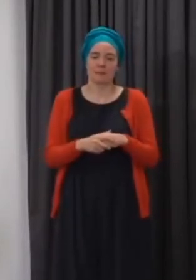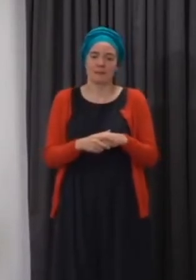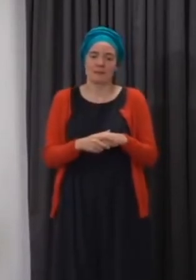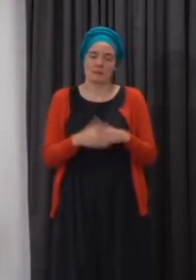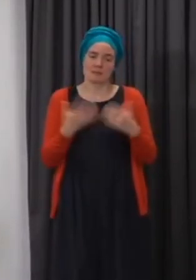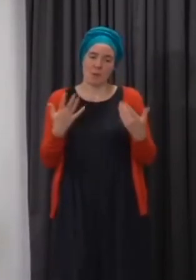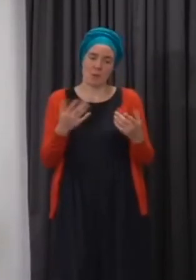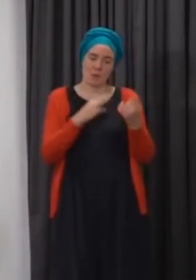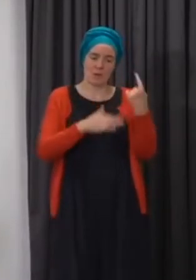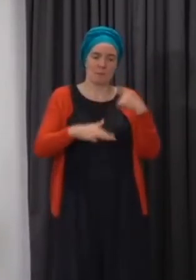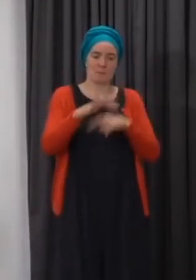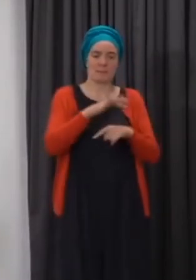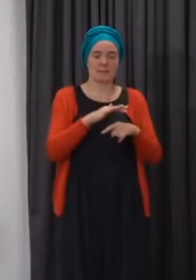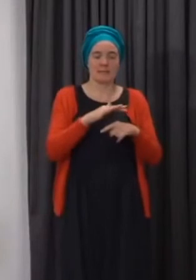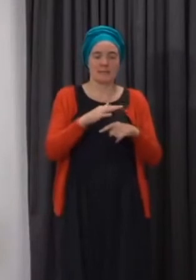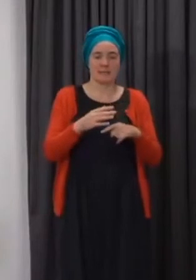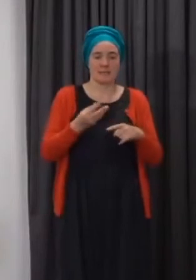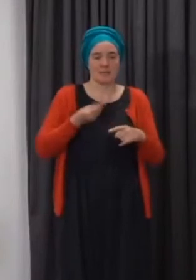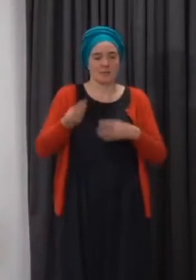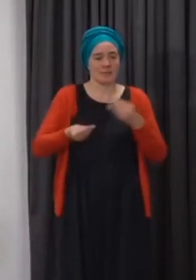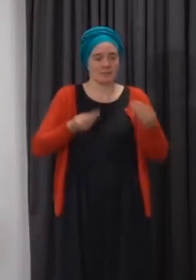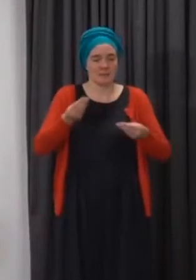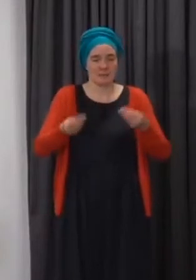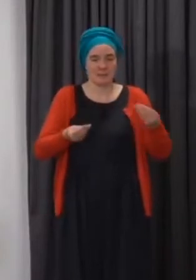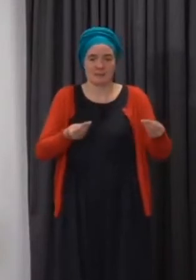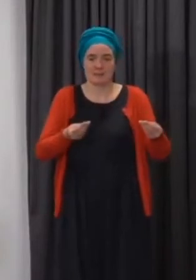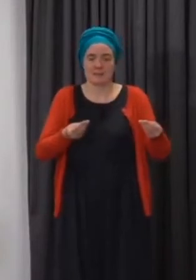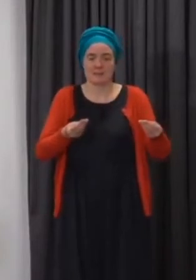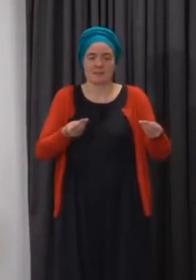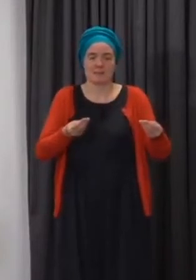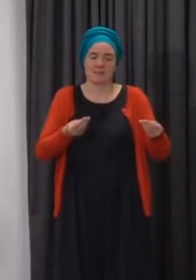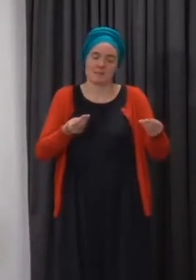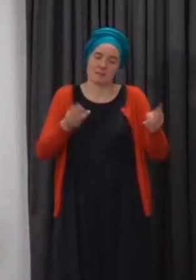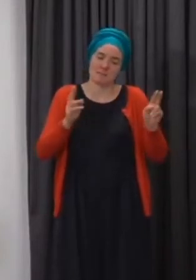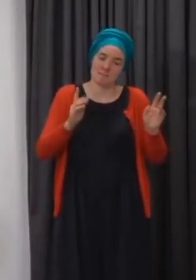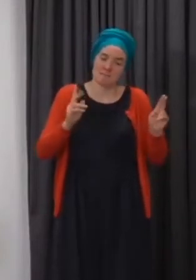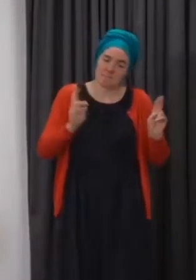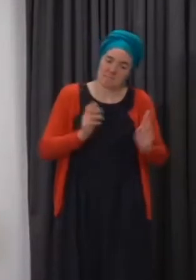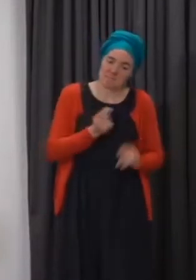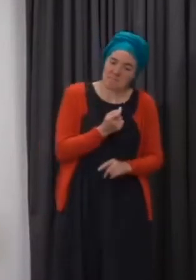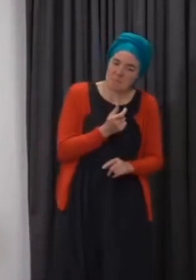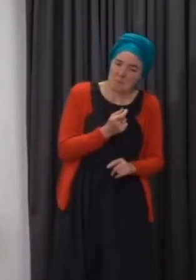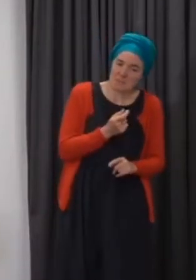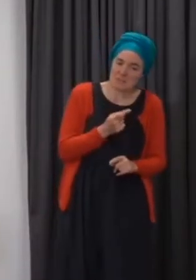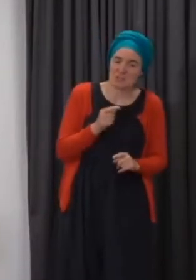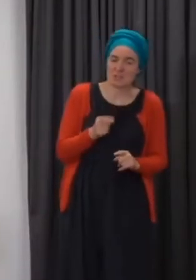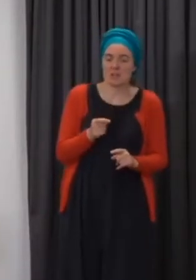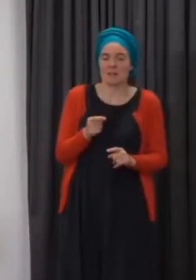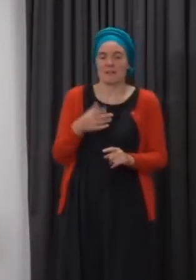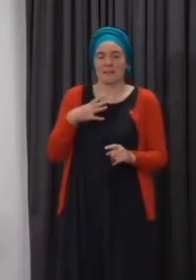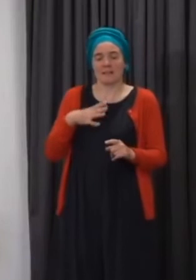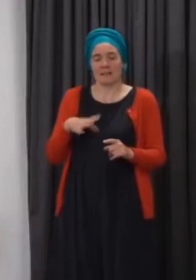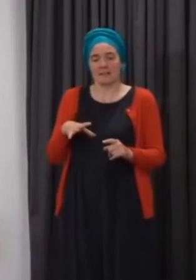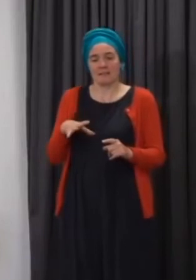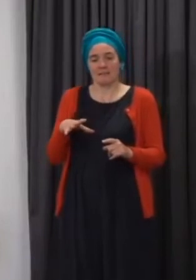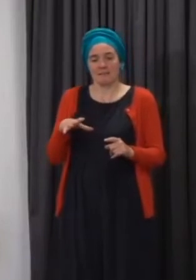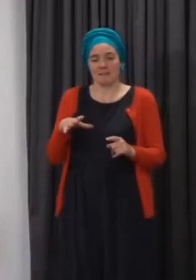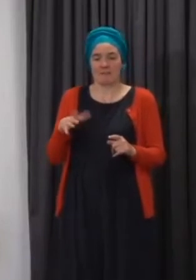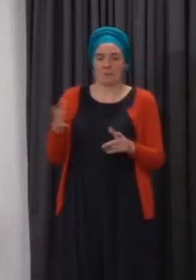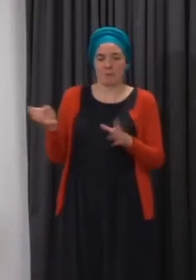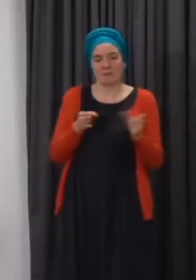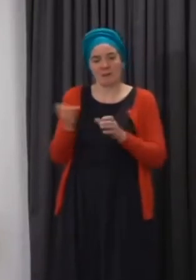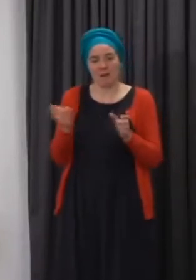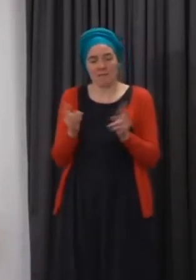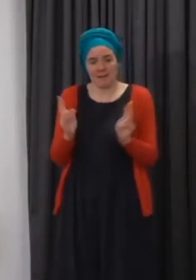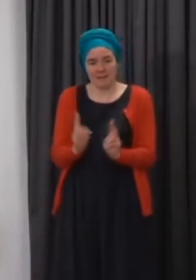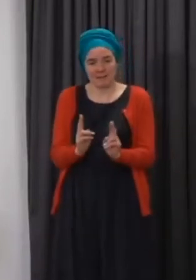taking place, the need for the contract tracers will be at the lower end than what we perhaps will need if there are other peaks in the future. We're particularly